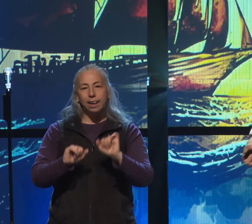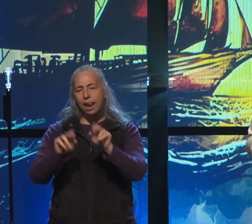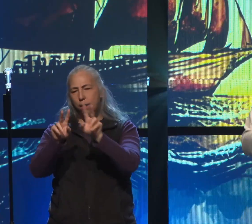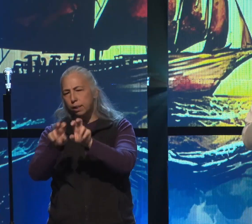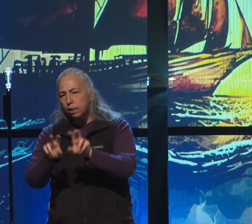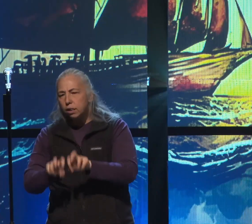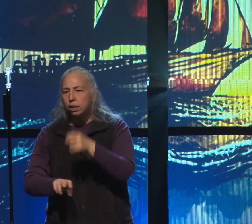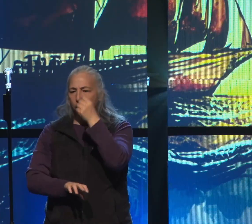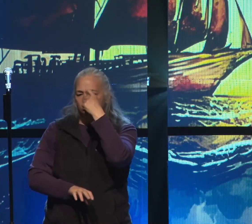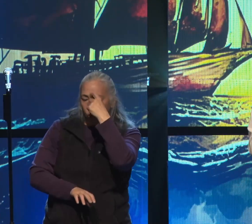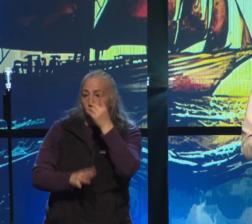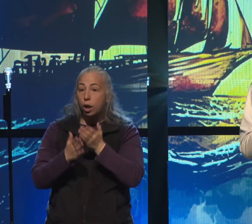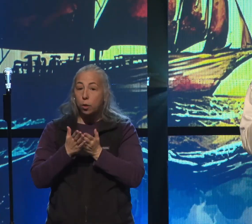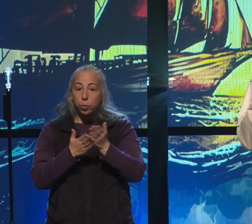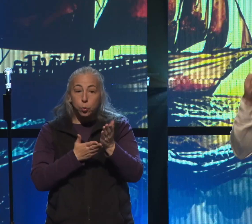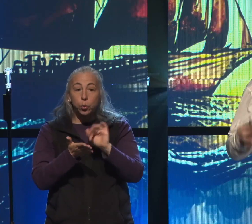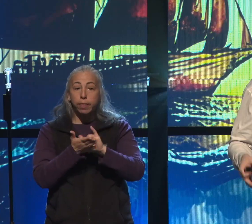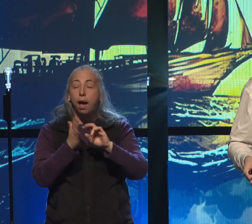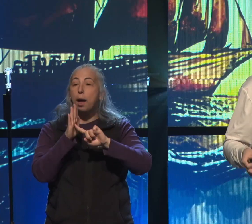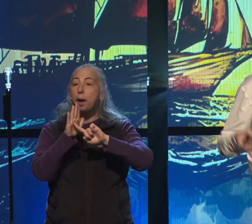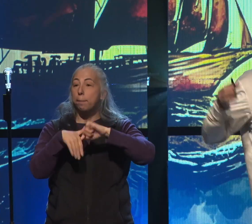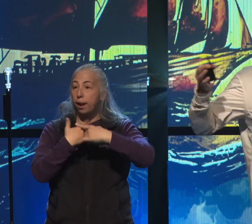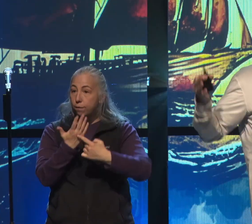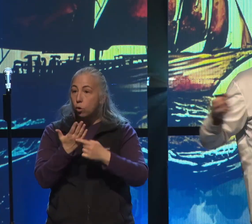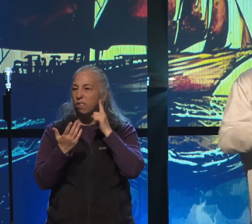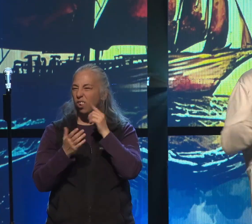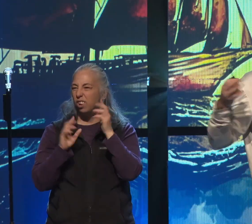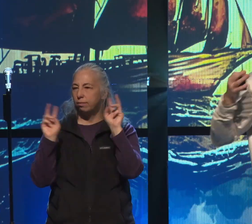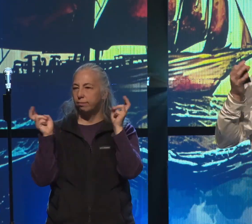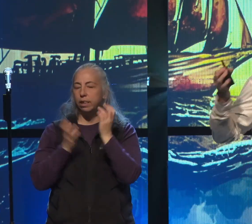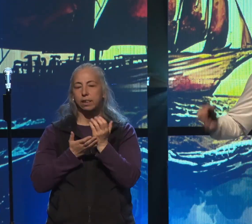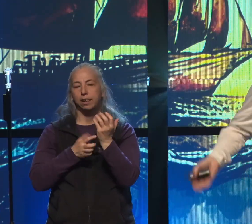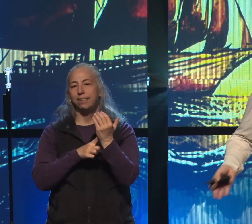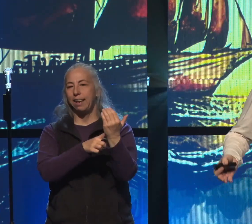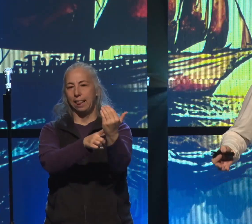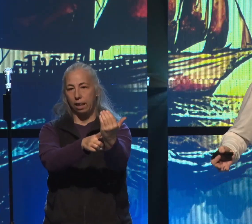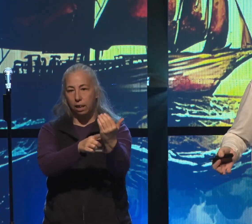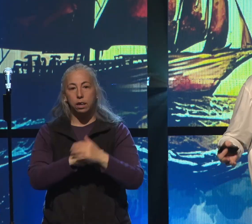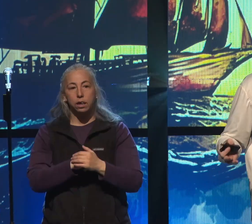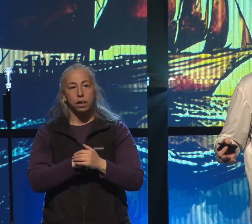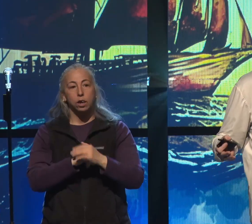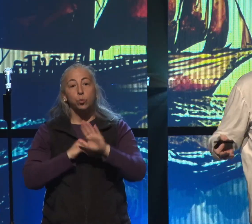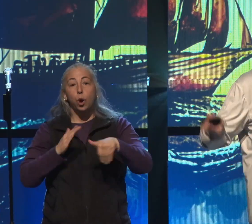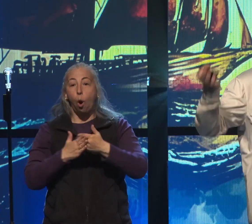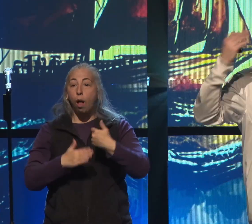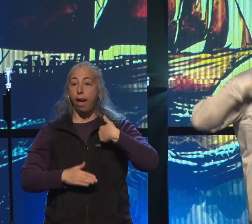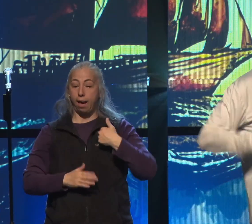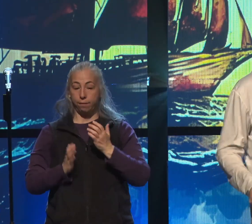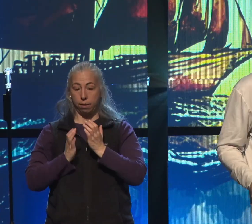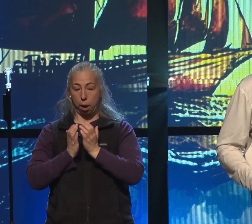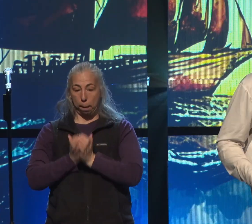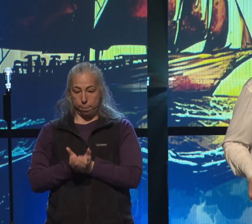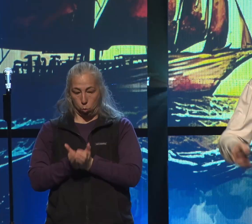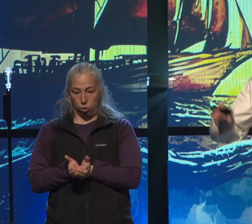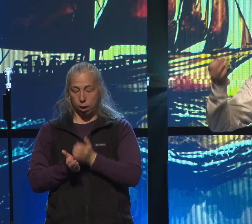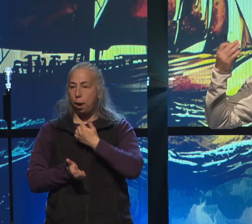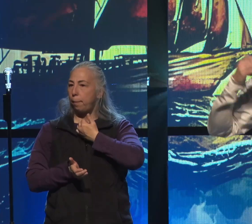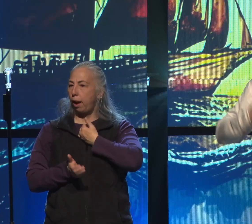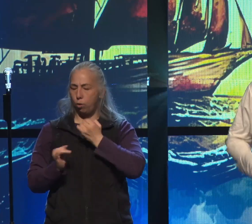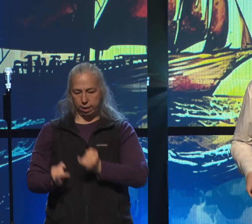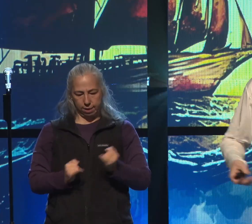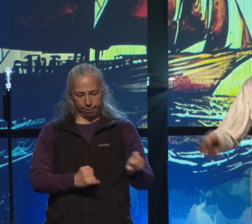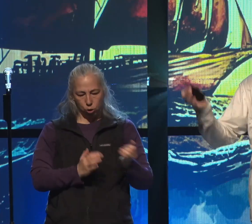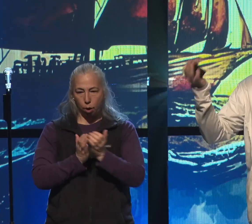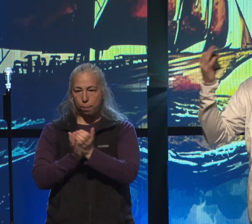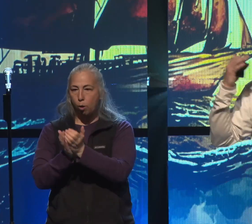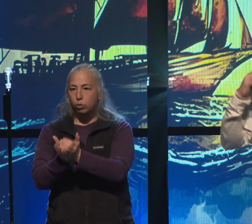be understood through this metaphor of a sailboat. So we could say we all have a boat. We all have our own boat, and we all have our